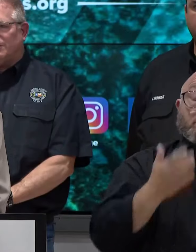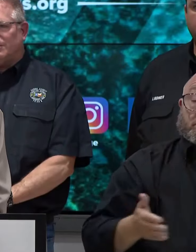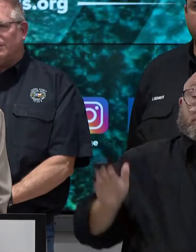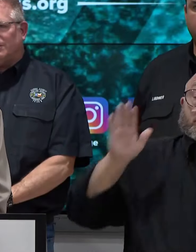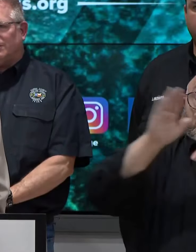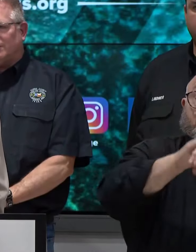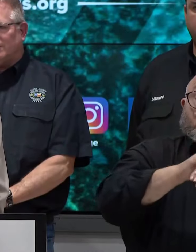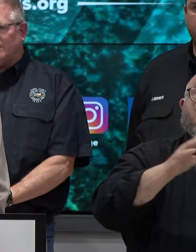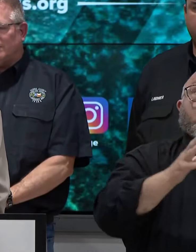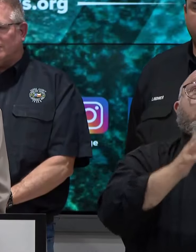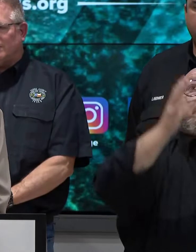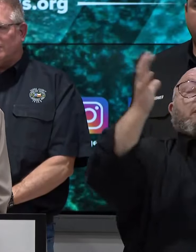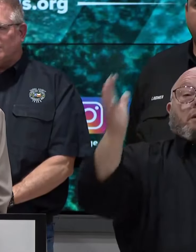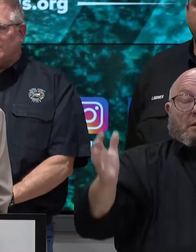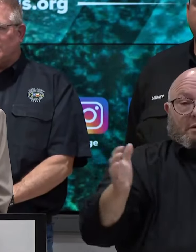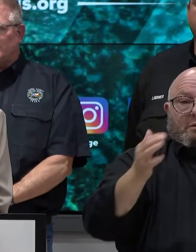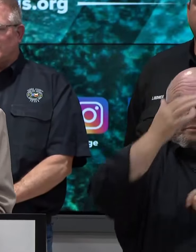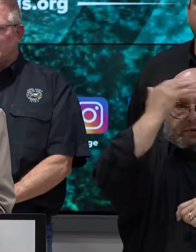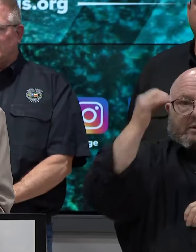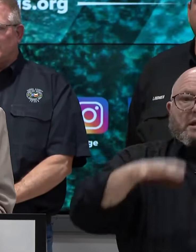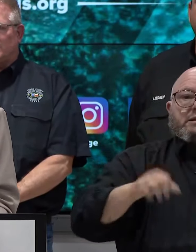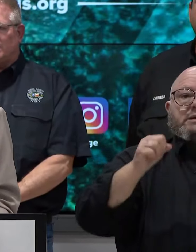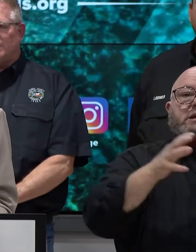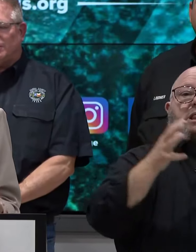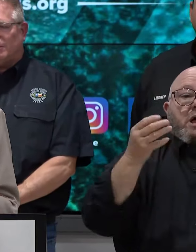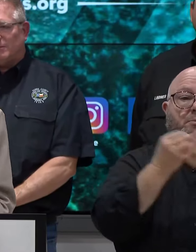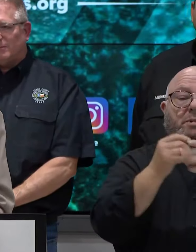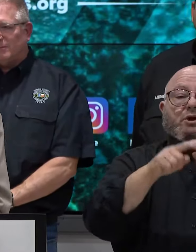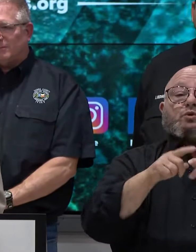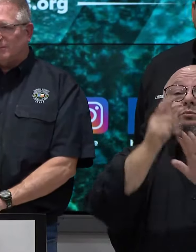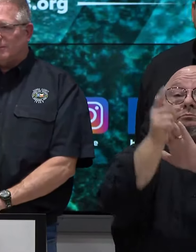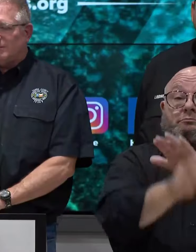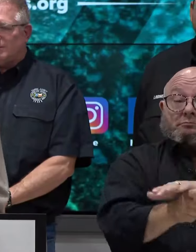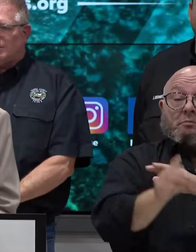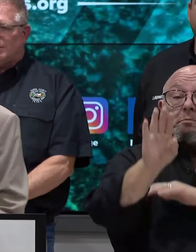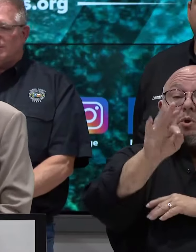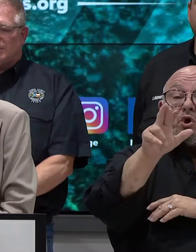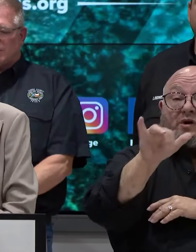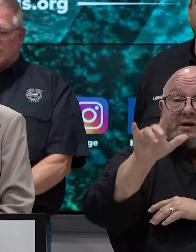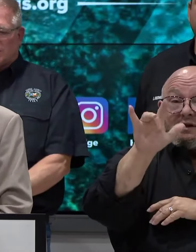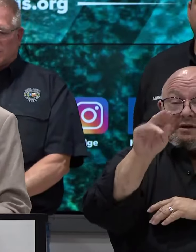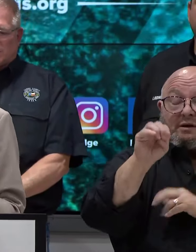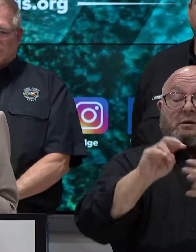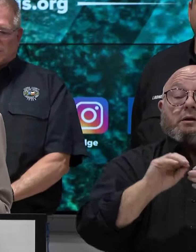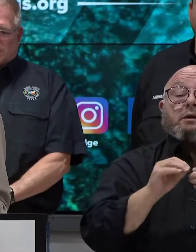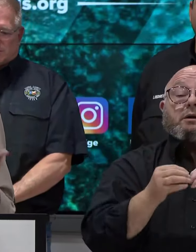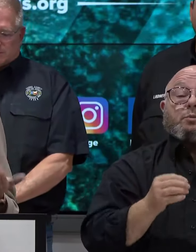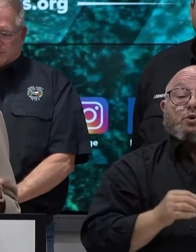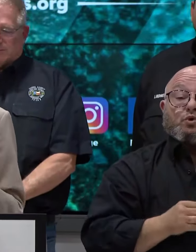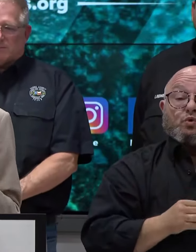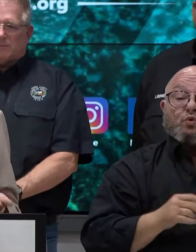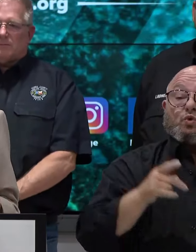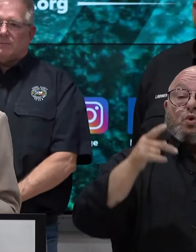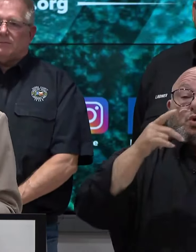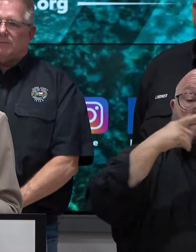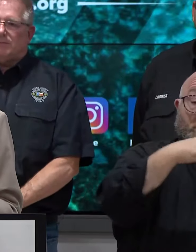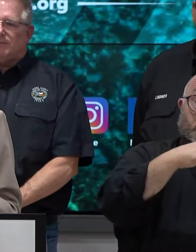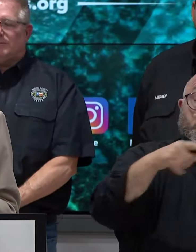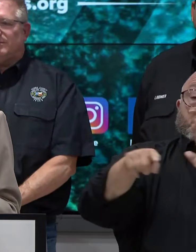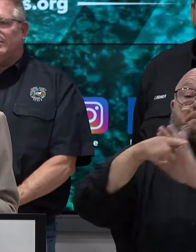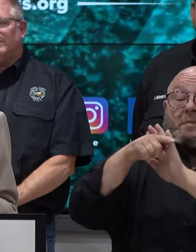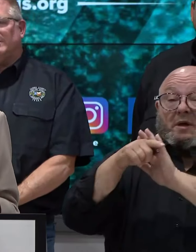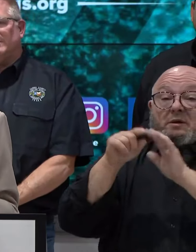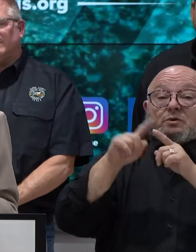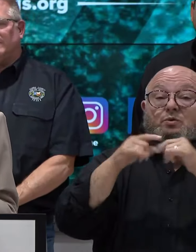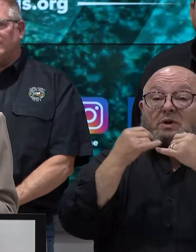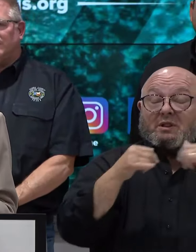rise significantly, because it takes a lot of money to bury lines, number one. And then number two, there's a pro and a con to burying lines.